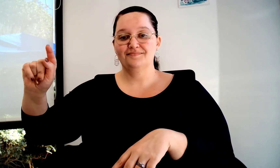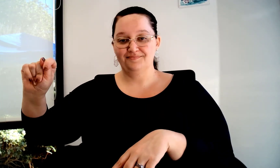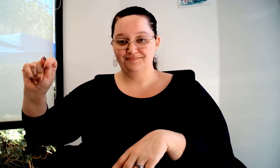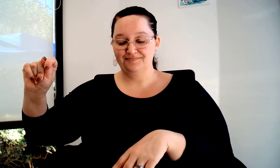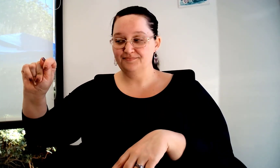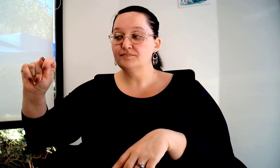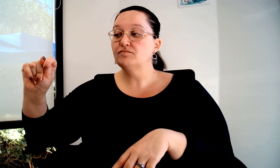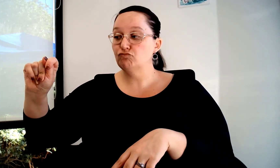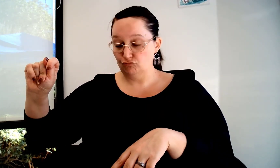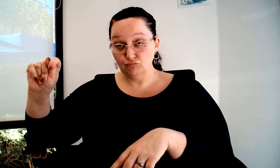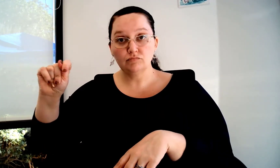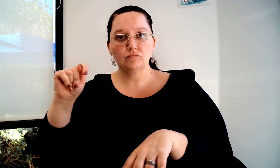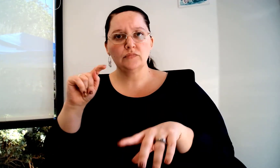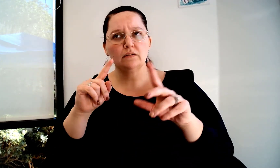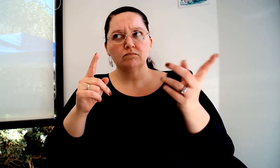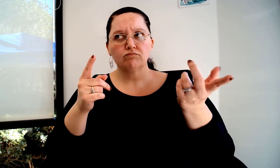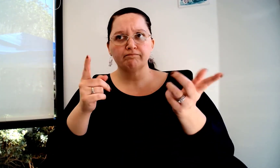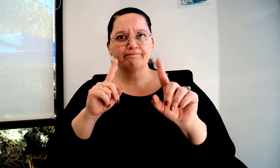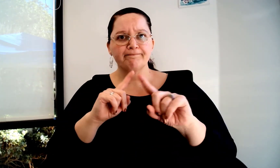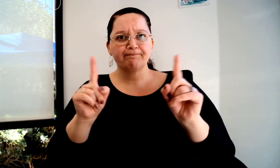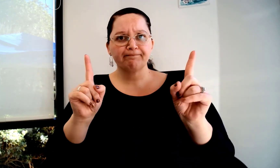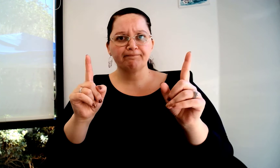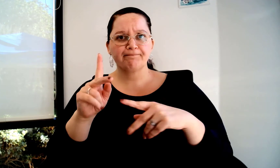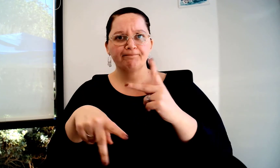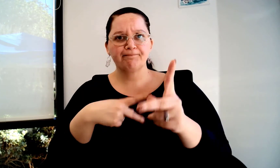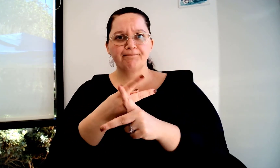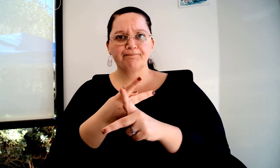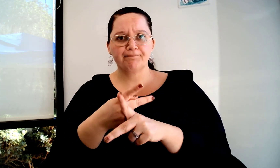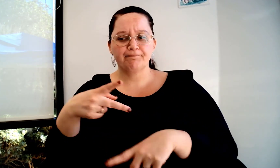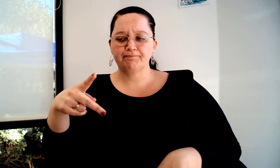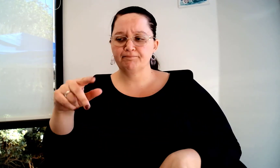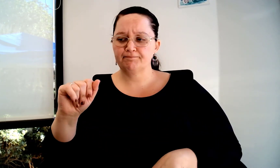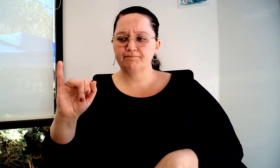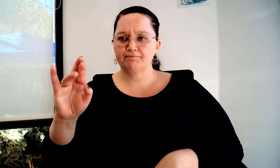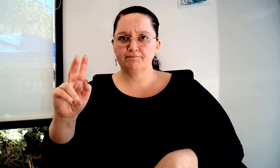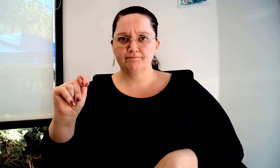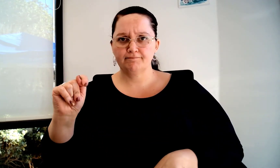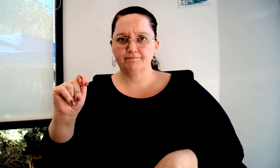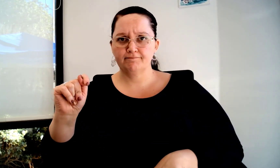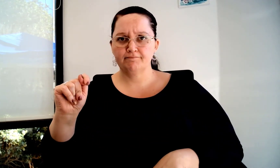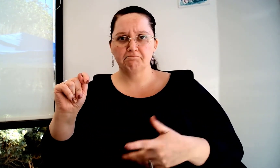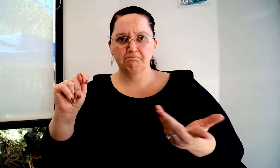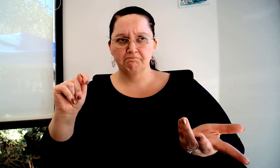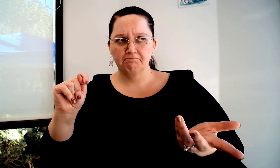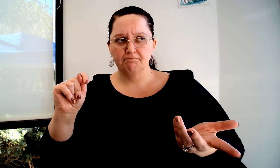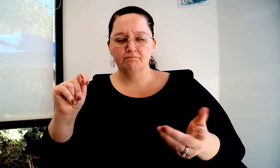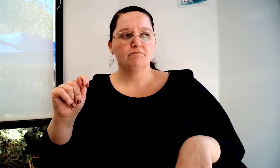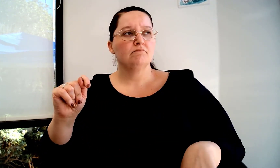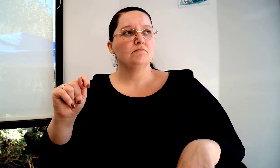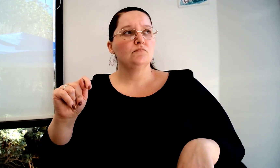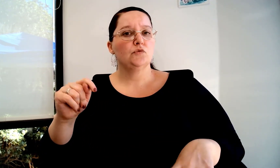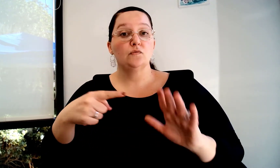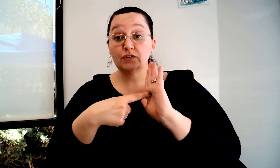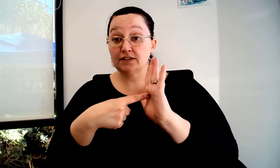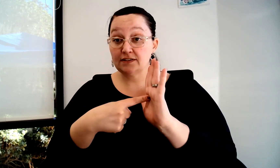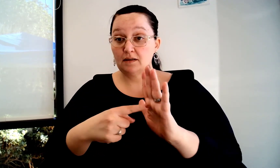Number 8, painting or paint. There are different types of painting,